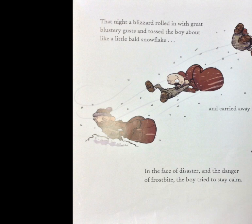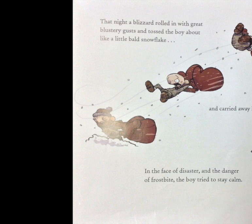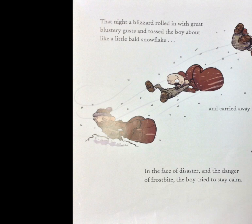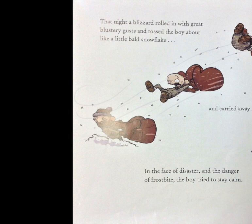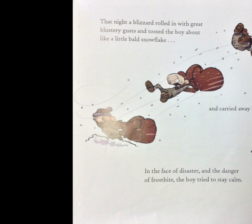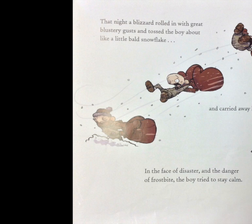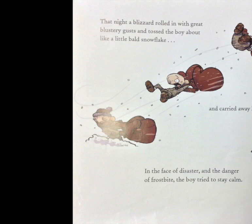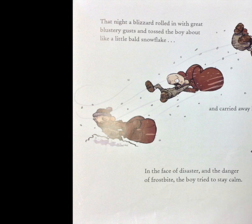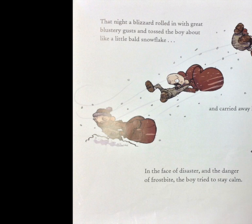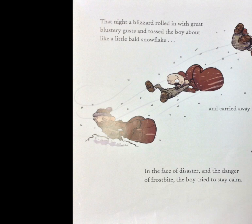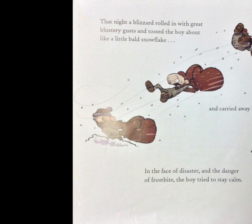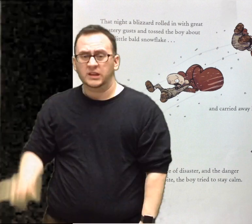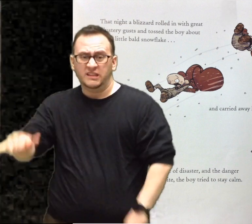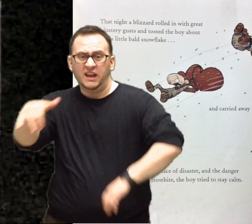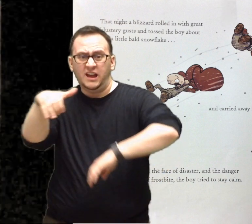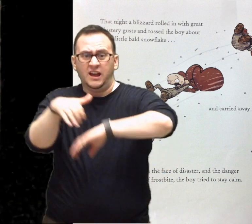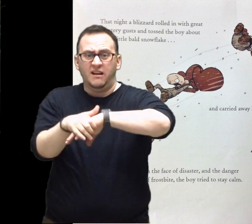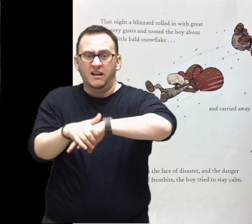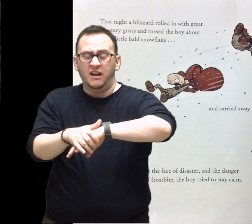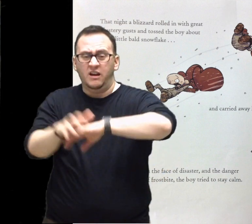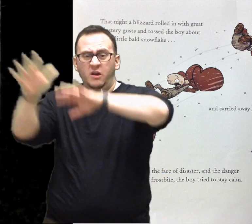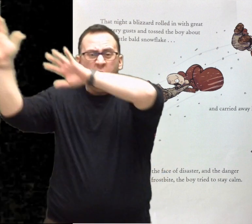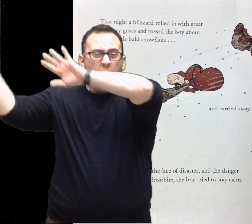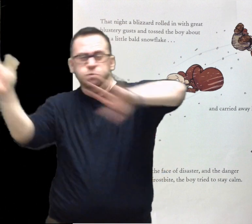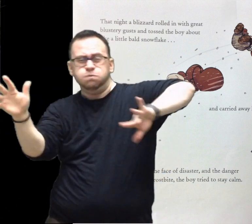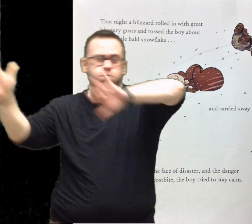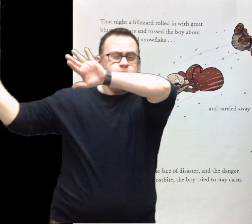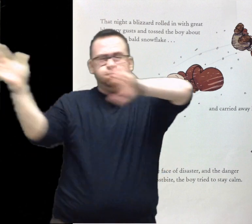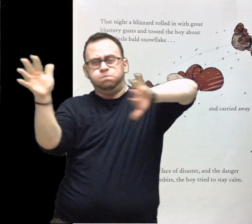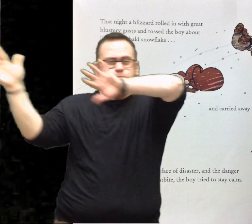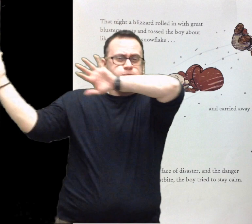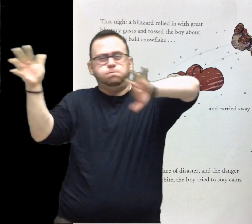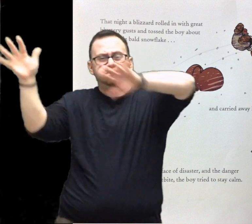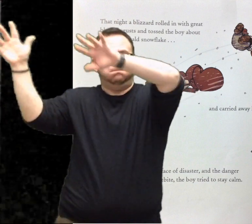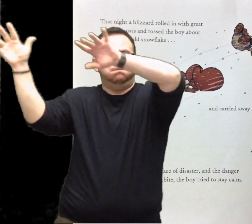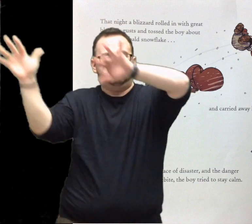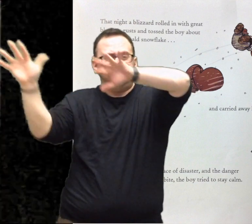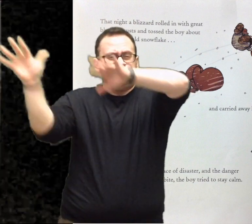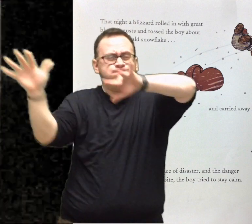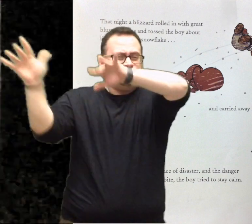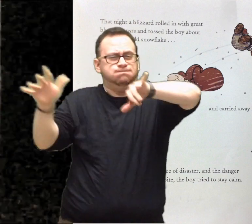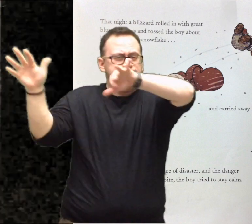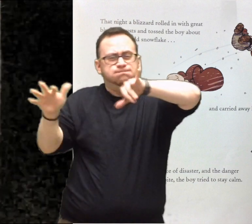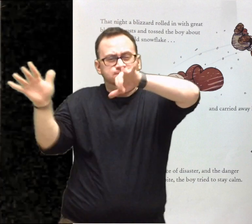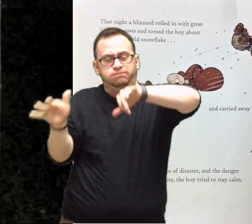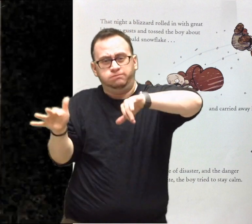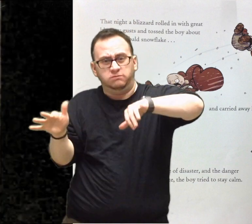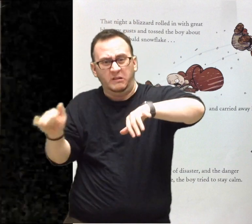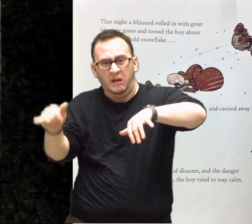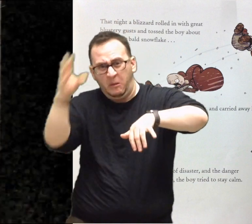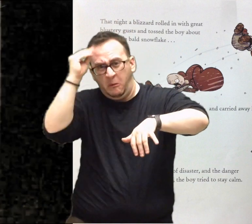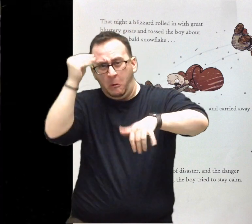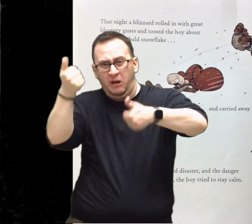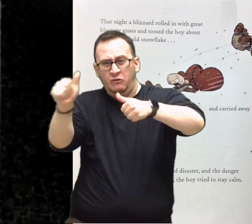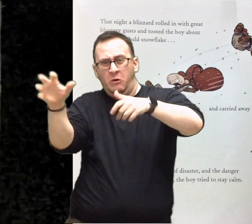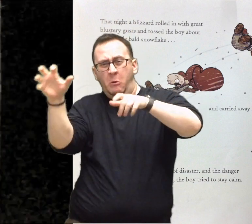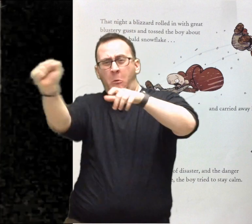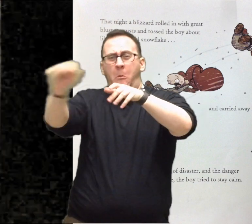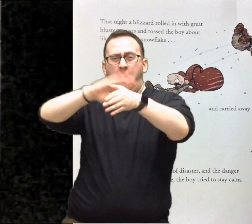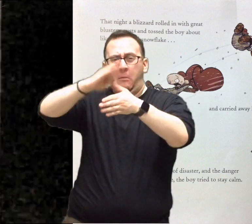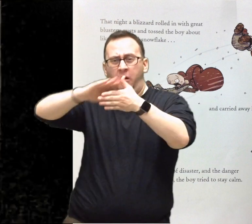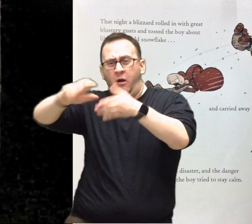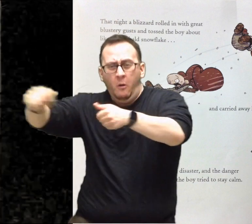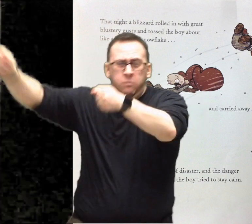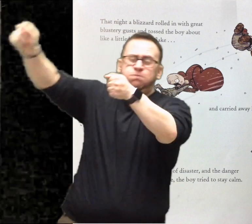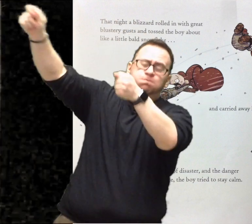stands waist-deep in the pile of snow. That night, a blizzard rolled in with great blustery gusts and tossed the boy